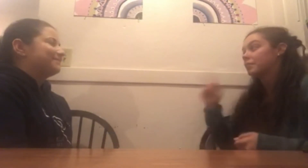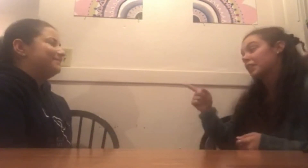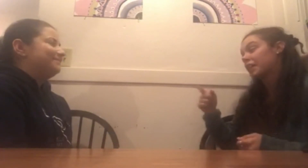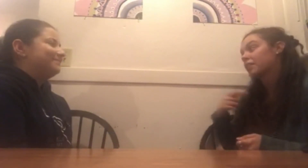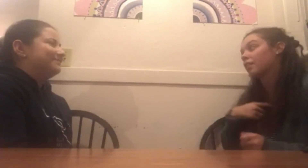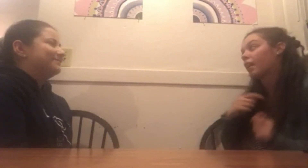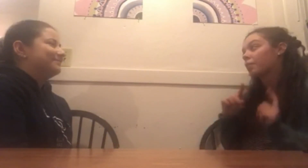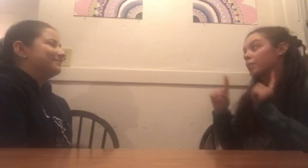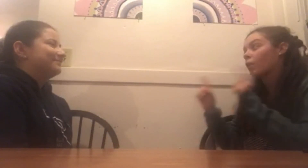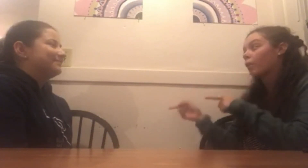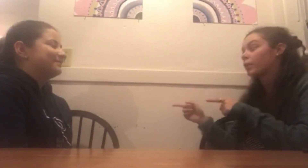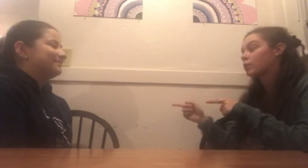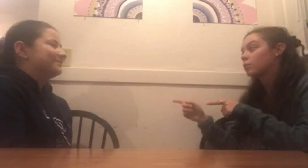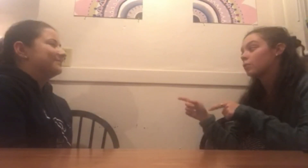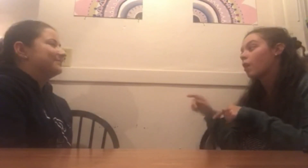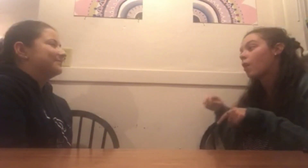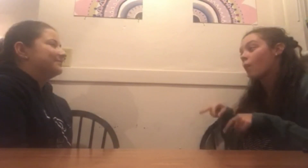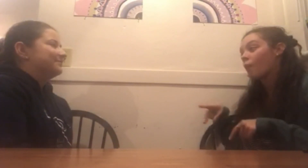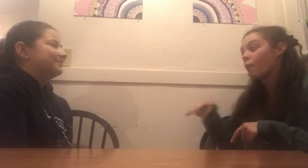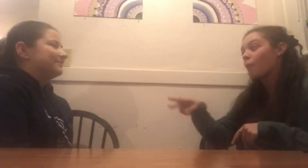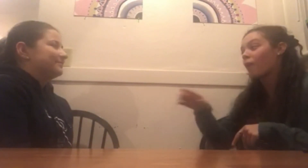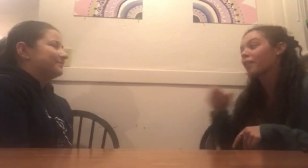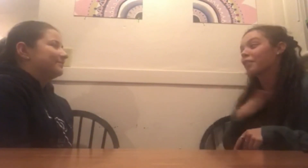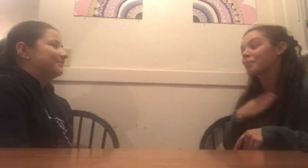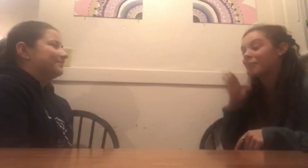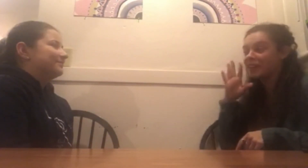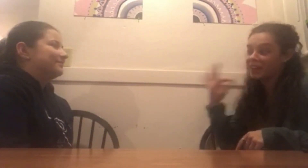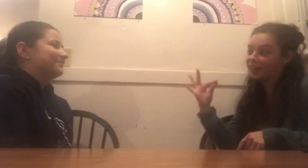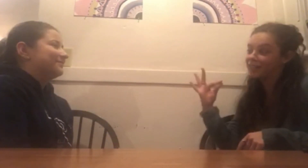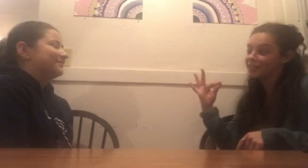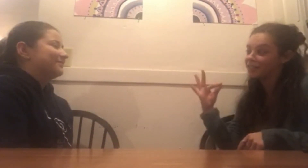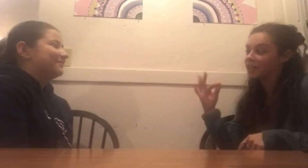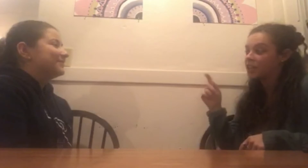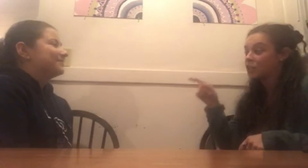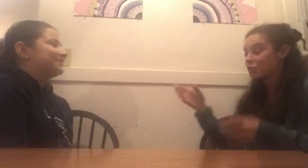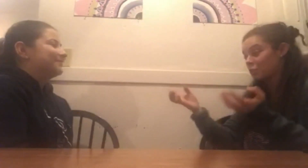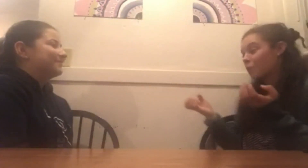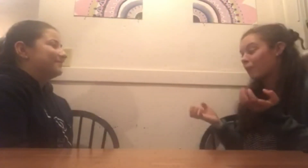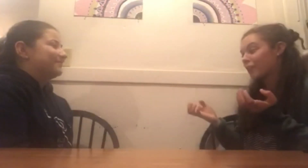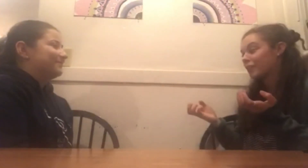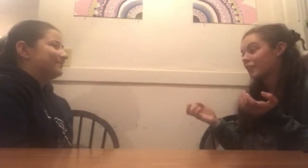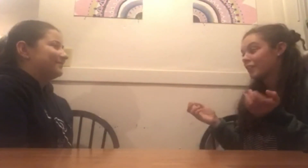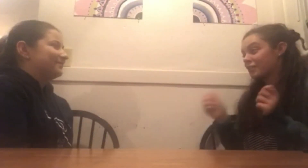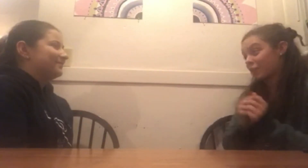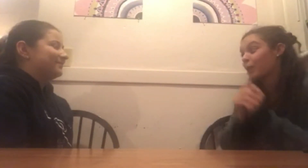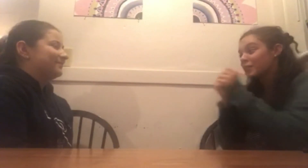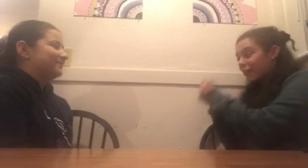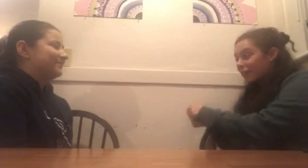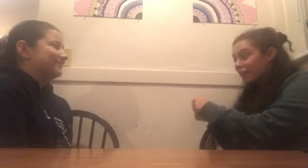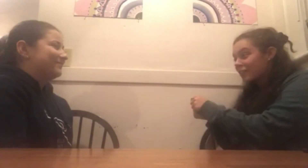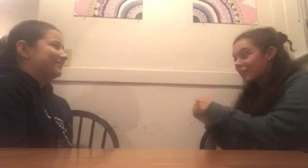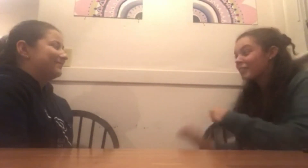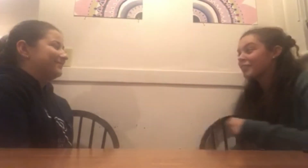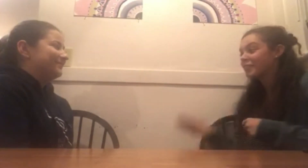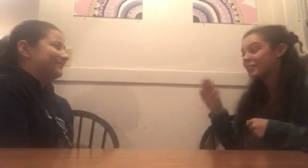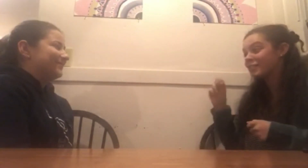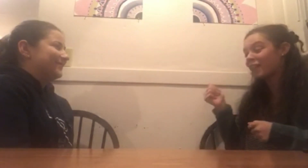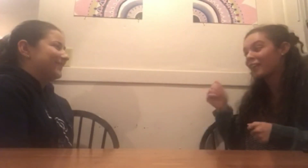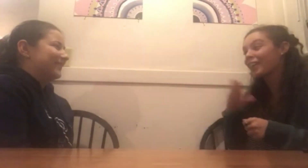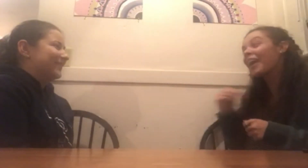Later I'm going to walk my cat. You want to go together? Dog